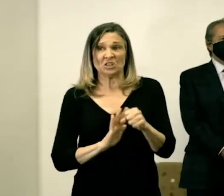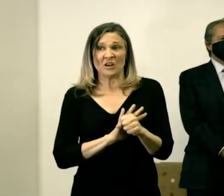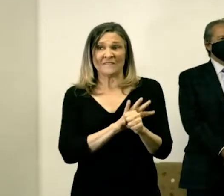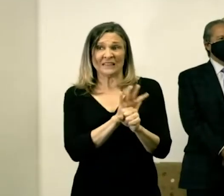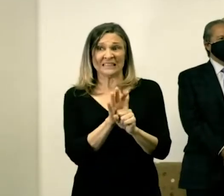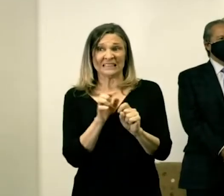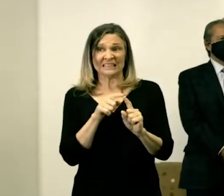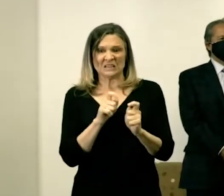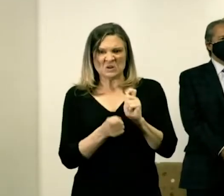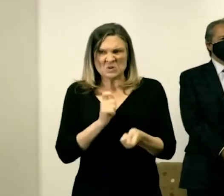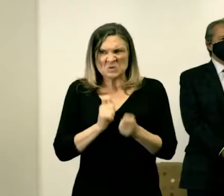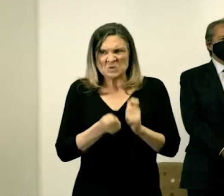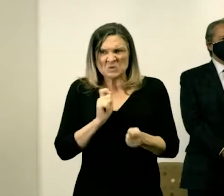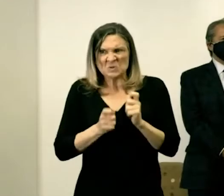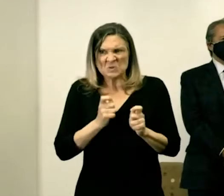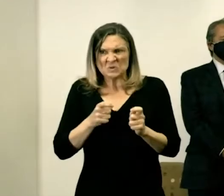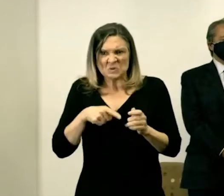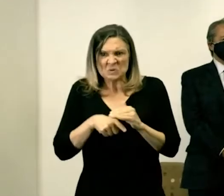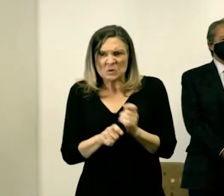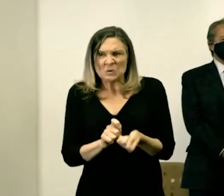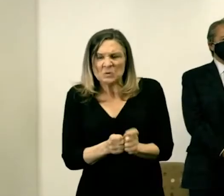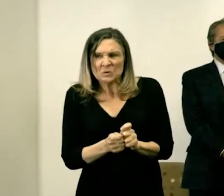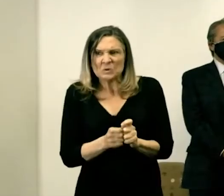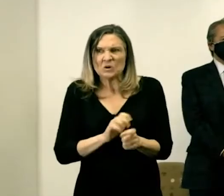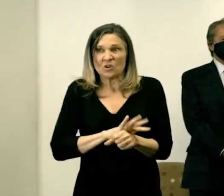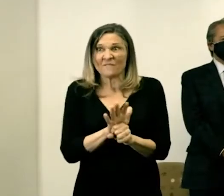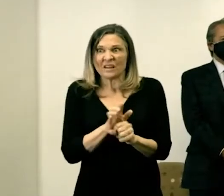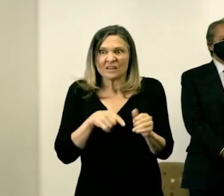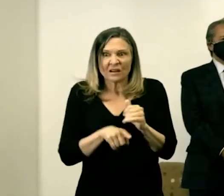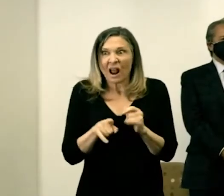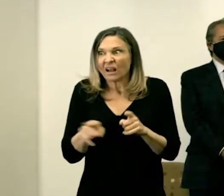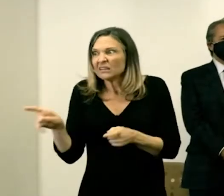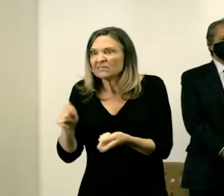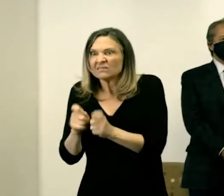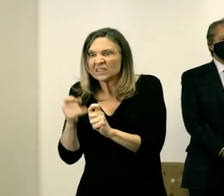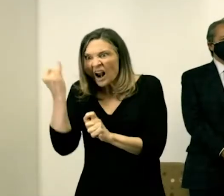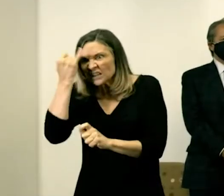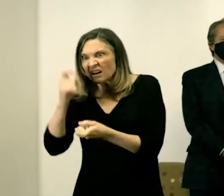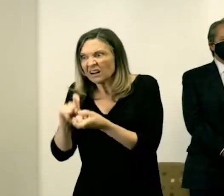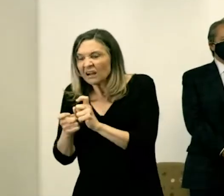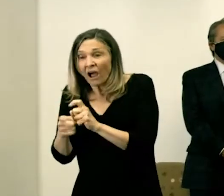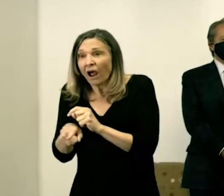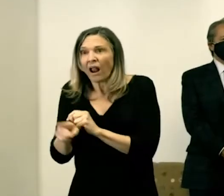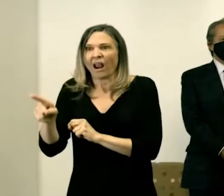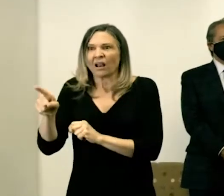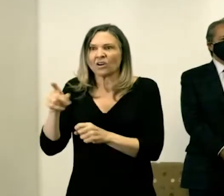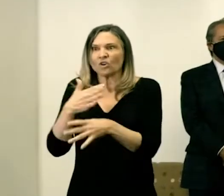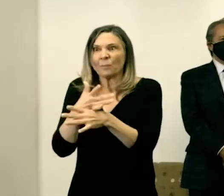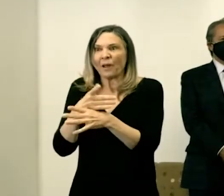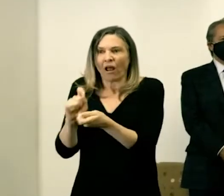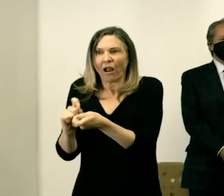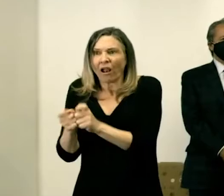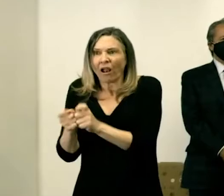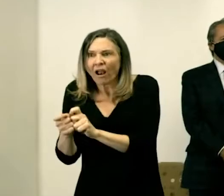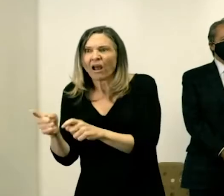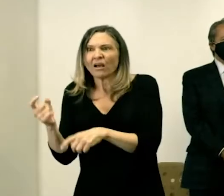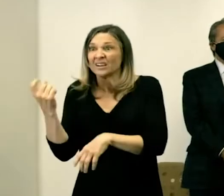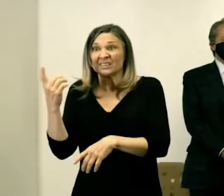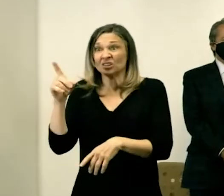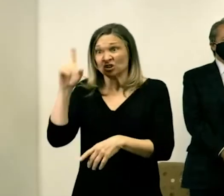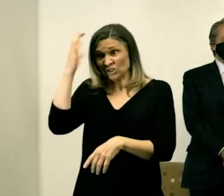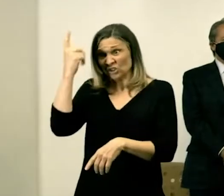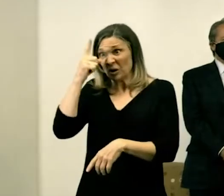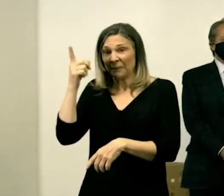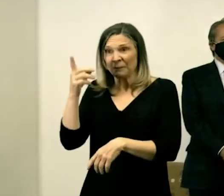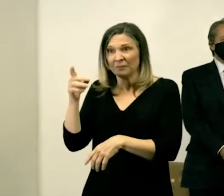just imagine being leaders in places like Italy, Germany. They're doing full lockdowns again, having to